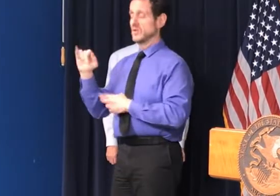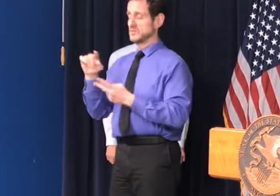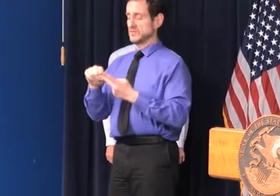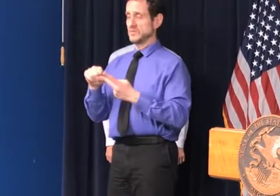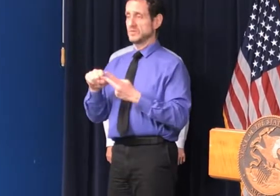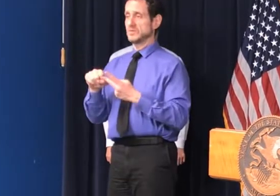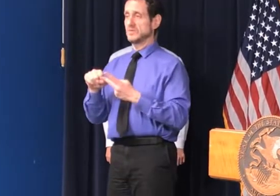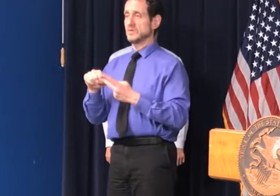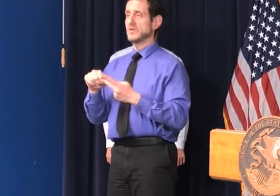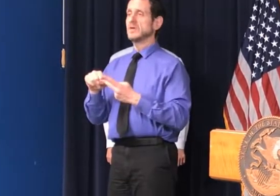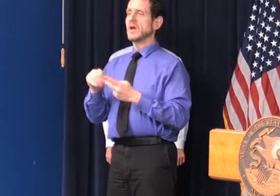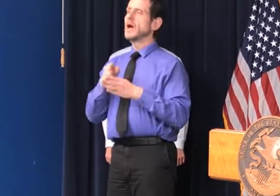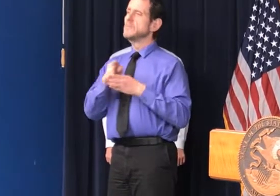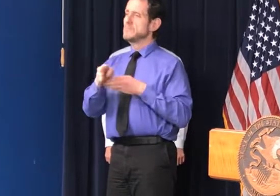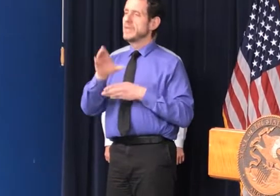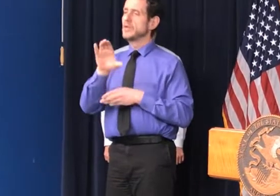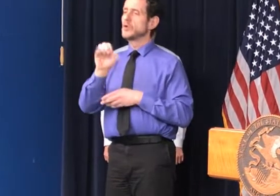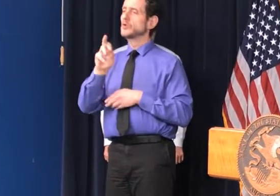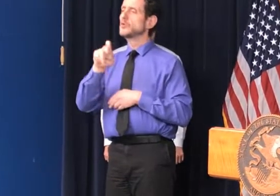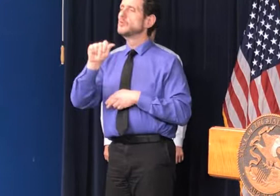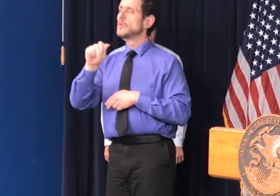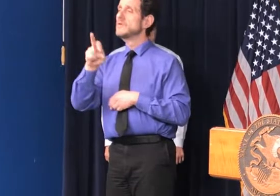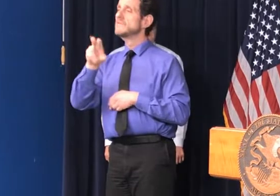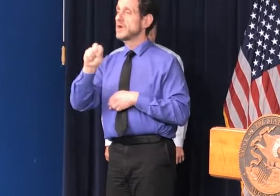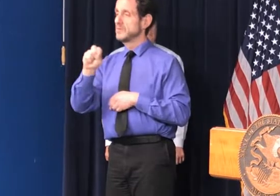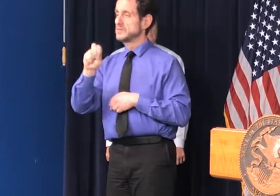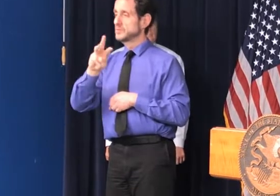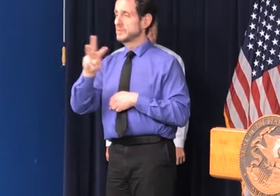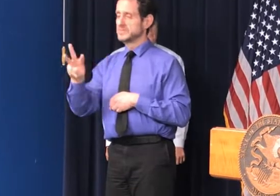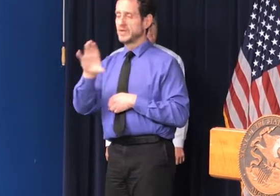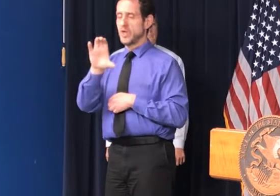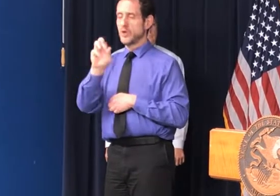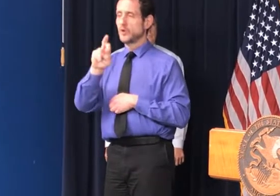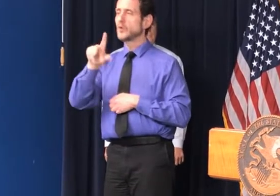our main coronavirus website at